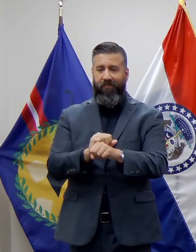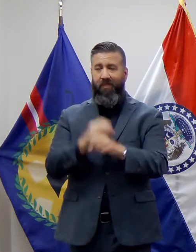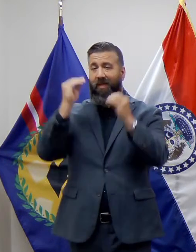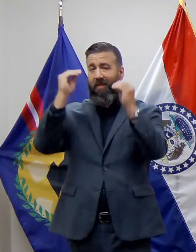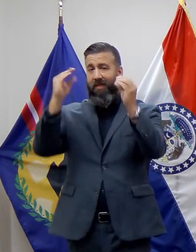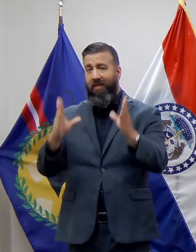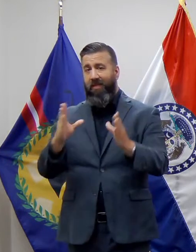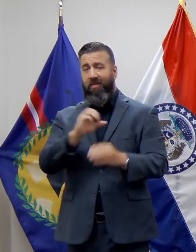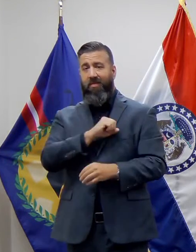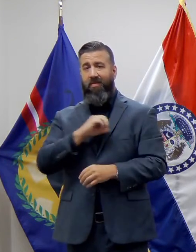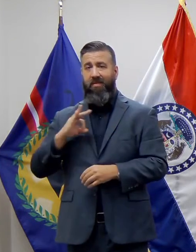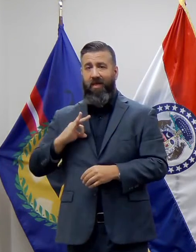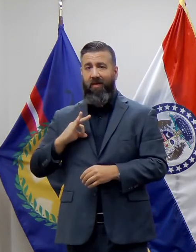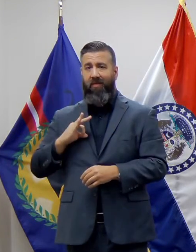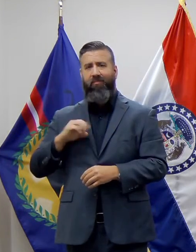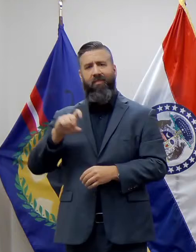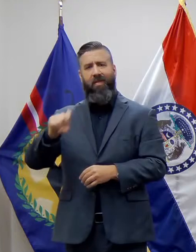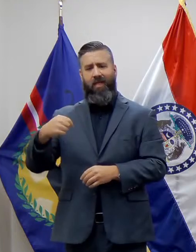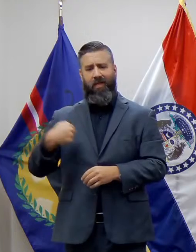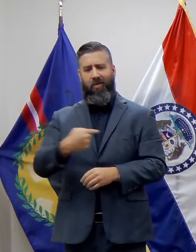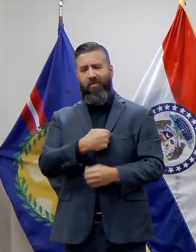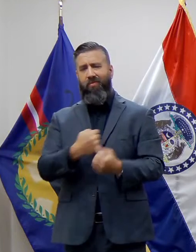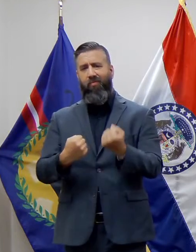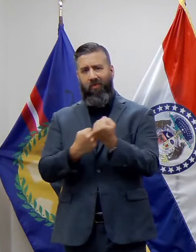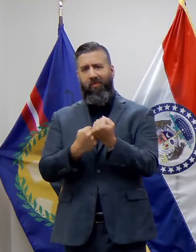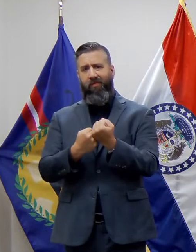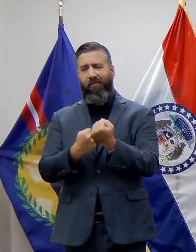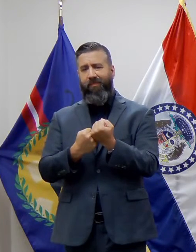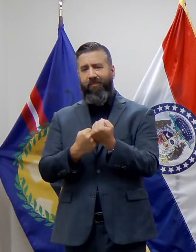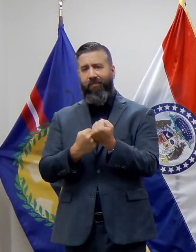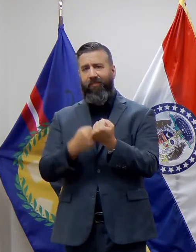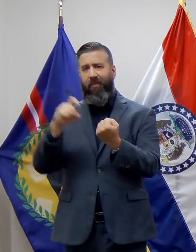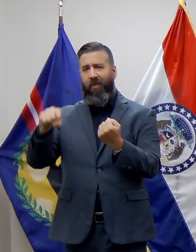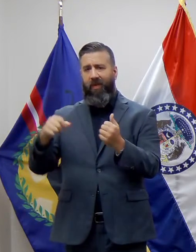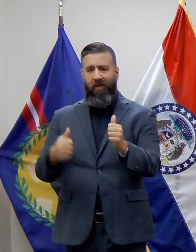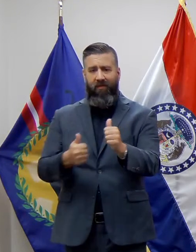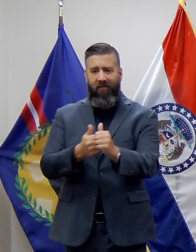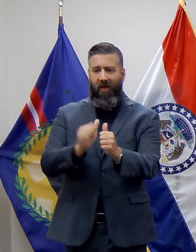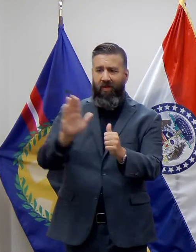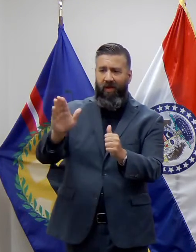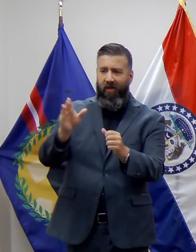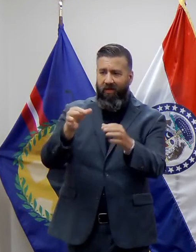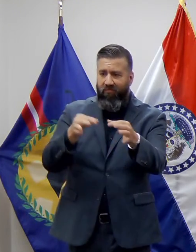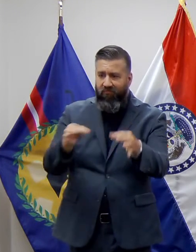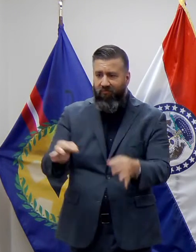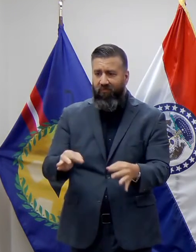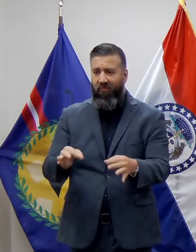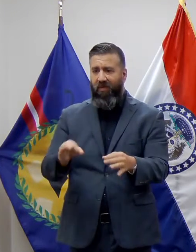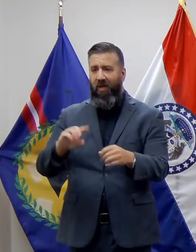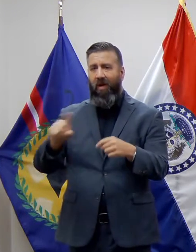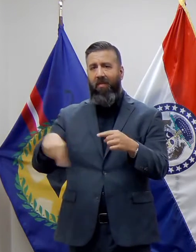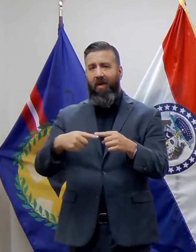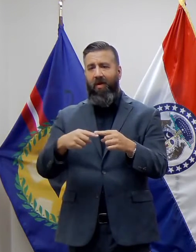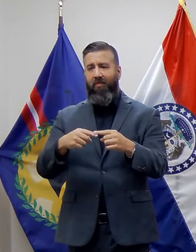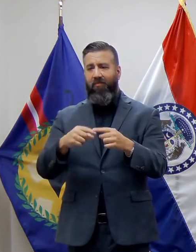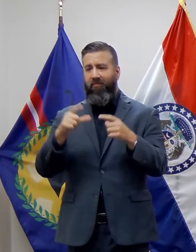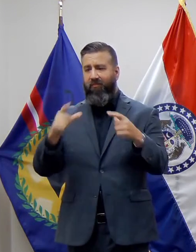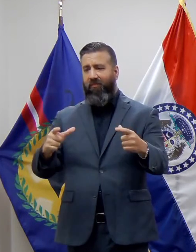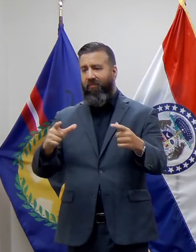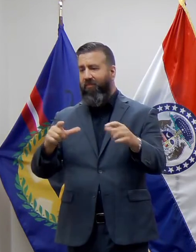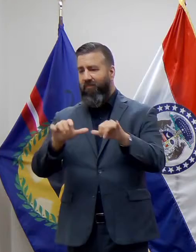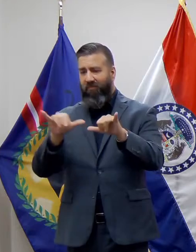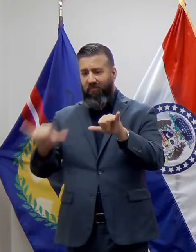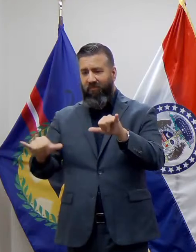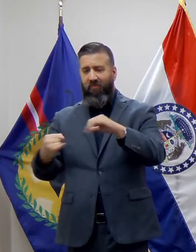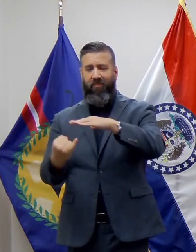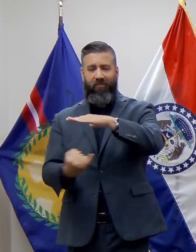school staff, and they need our support. We need to be following their direction on isolation and quarantine and testing, and